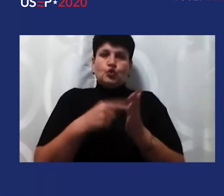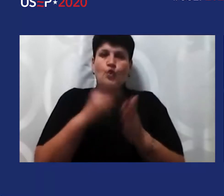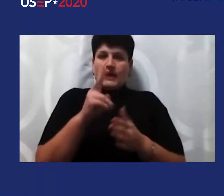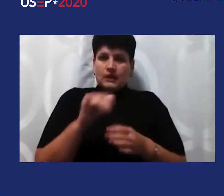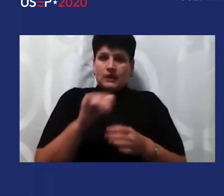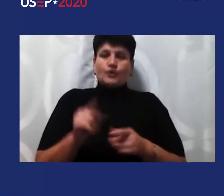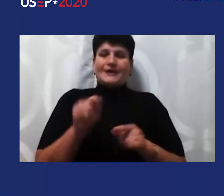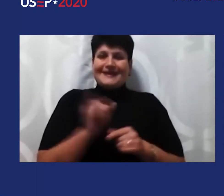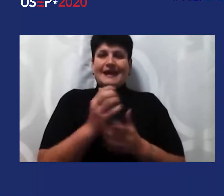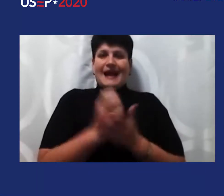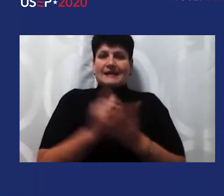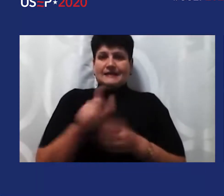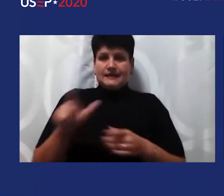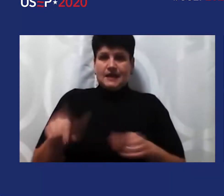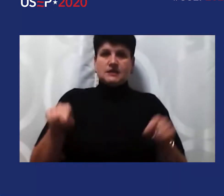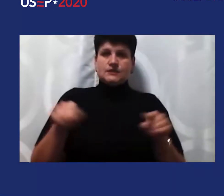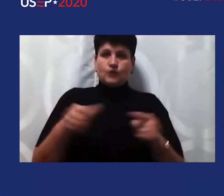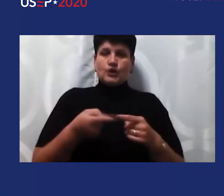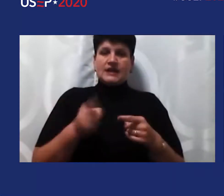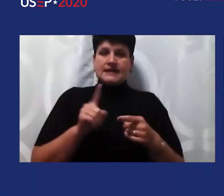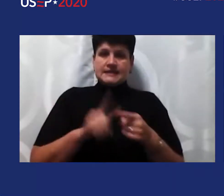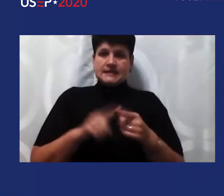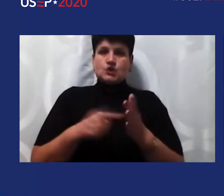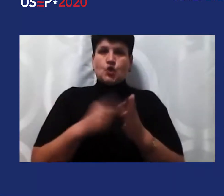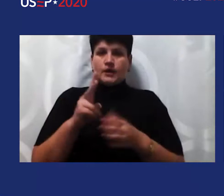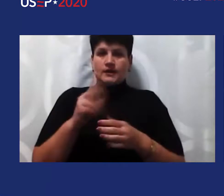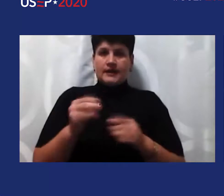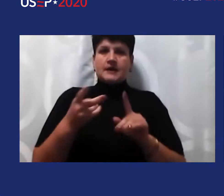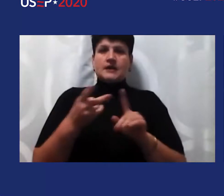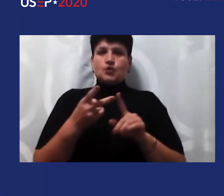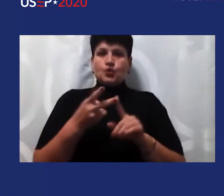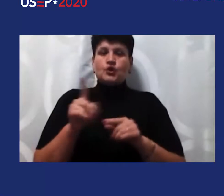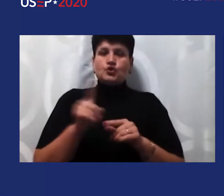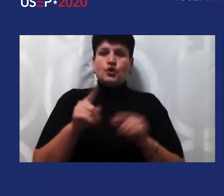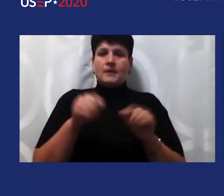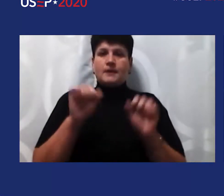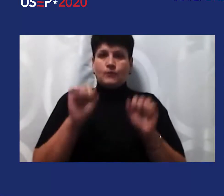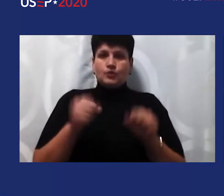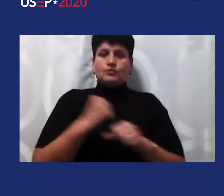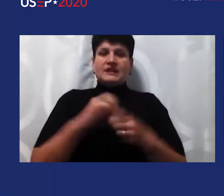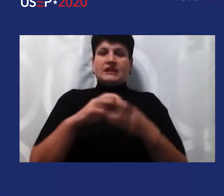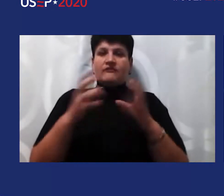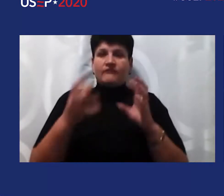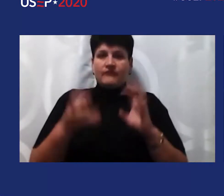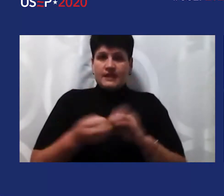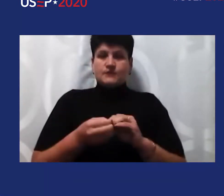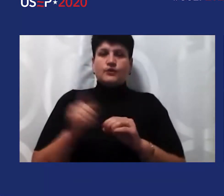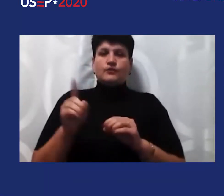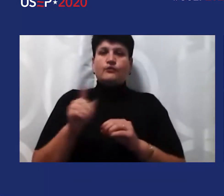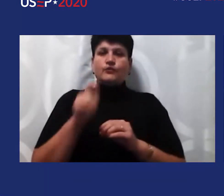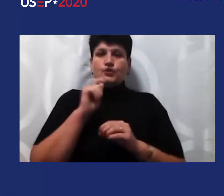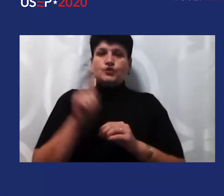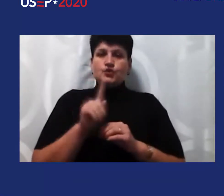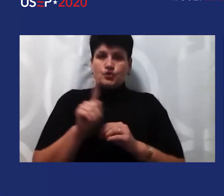politicians all across the regions of Ukraine seem to have created their